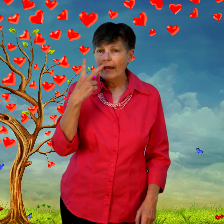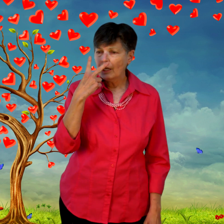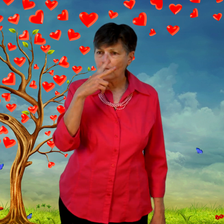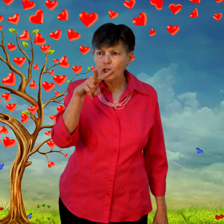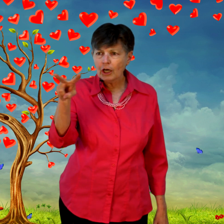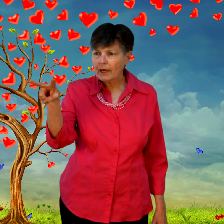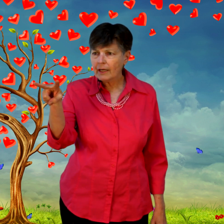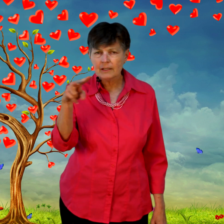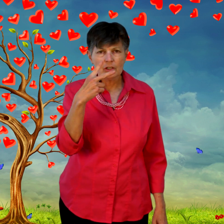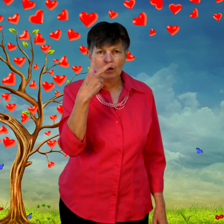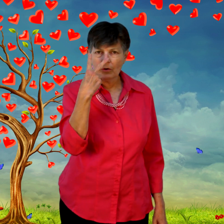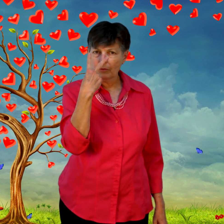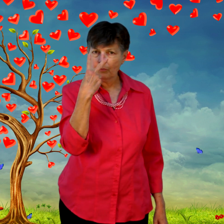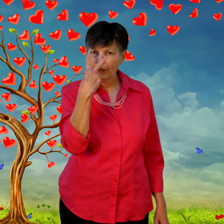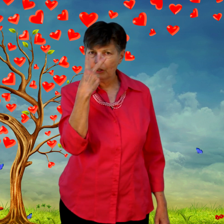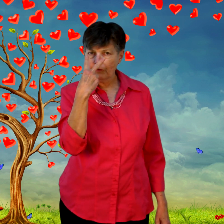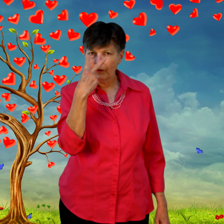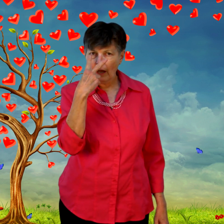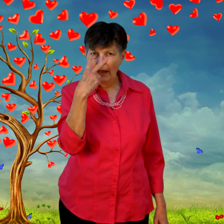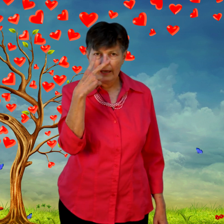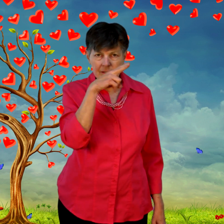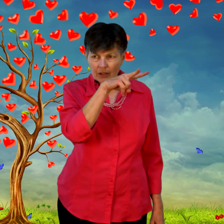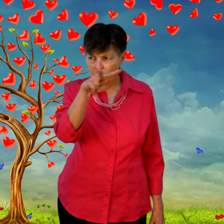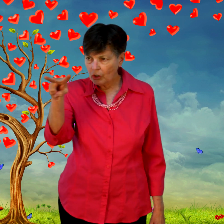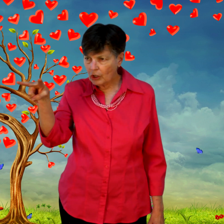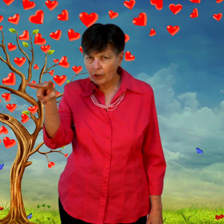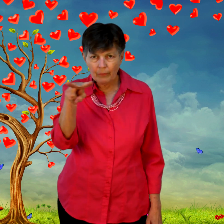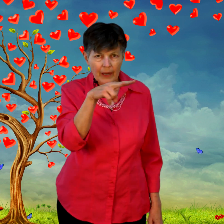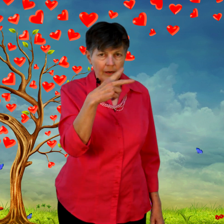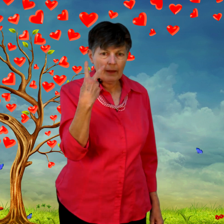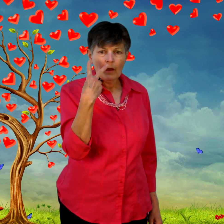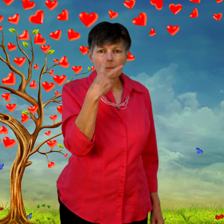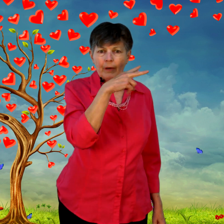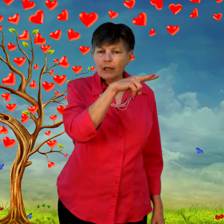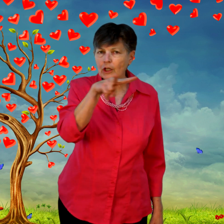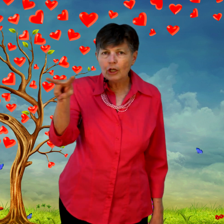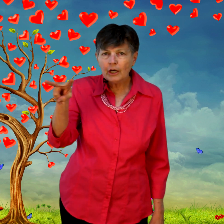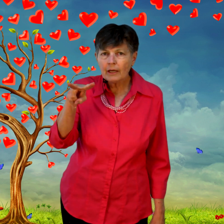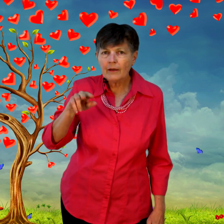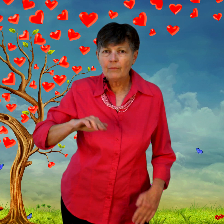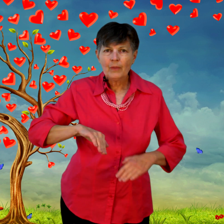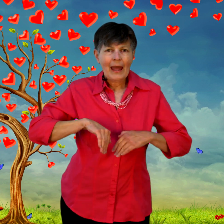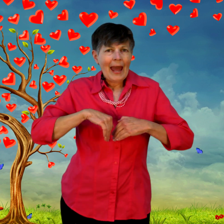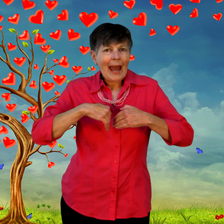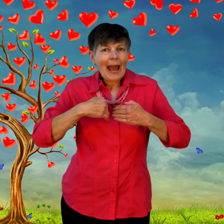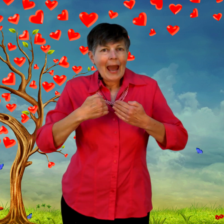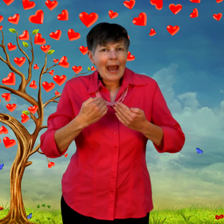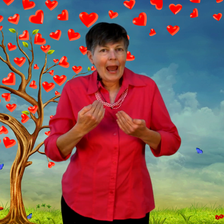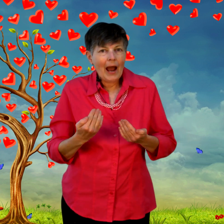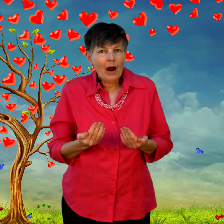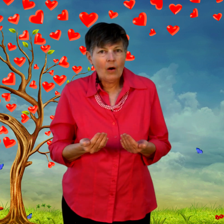yet look. So you point your eyes and you're going to look around. But look how